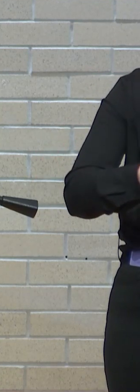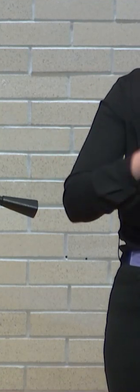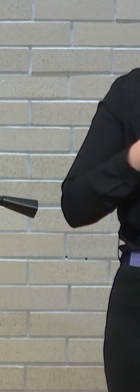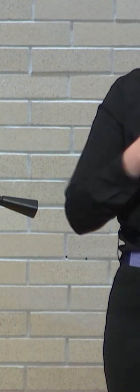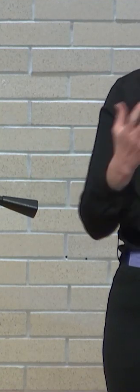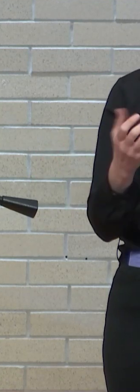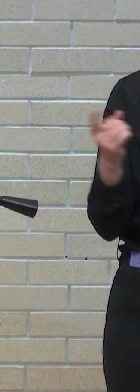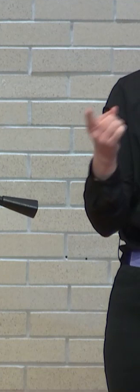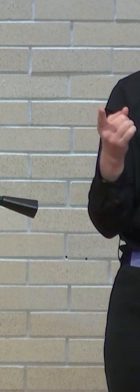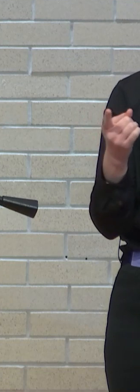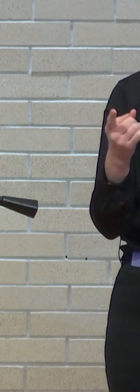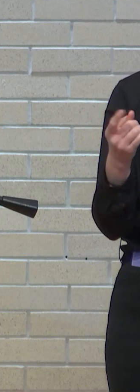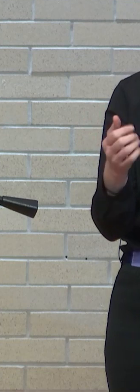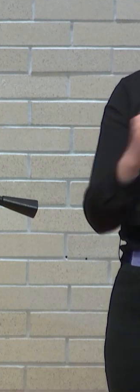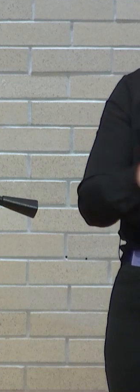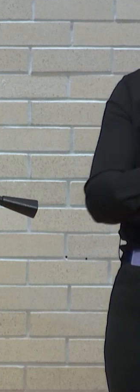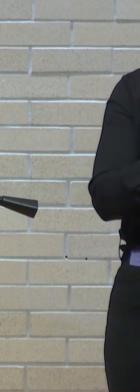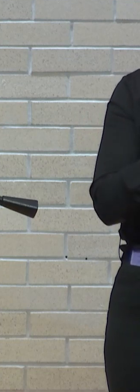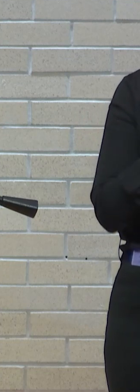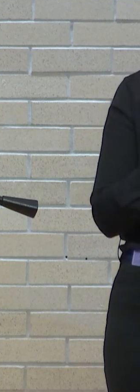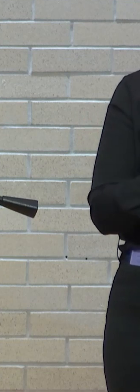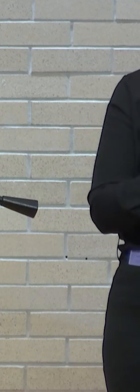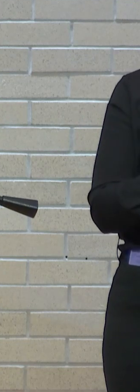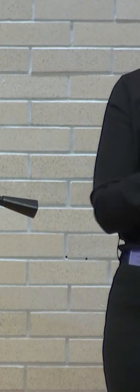the chorus for the third time.